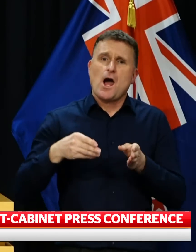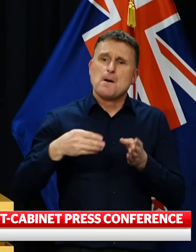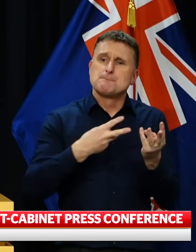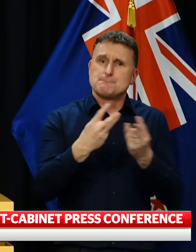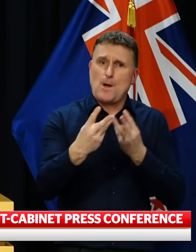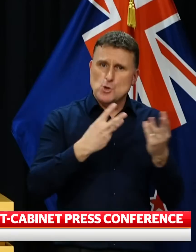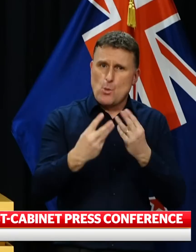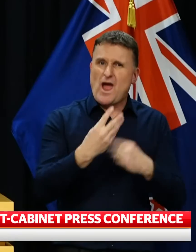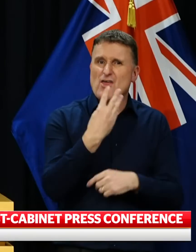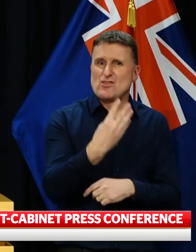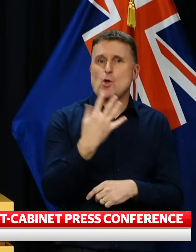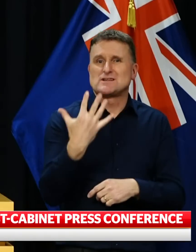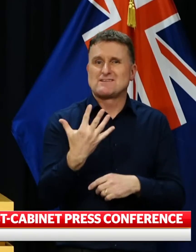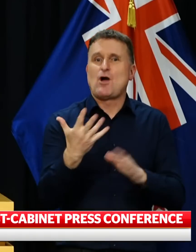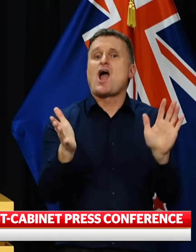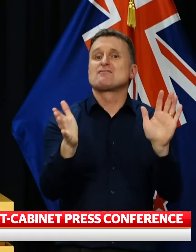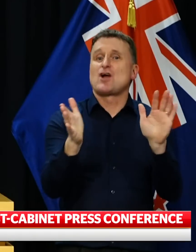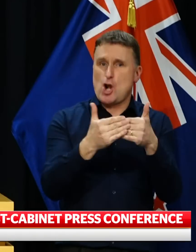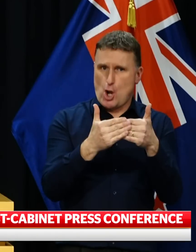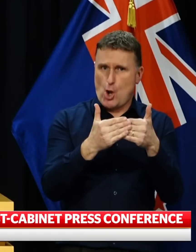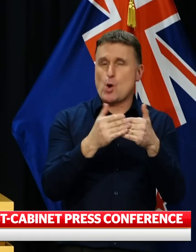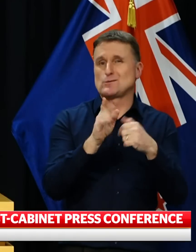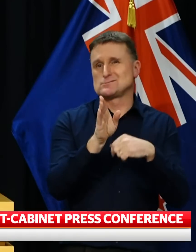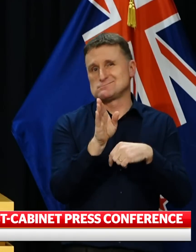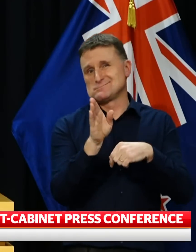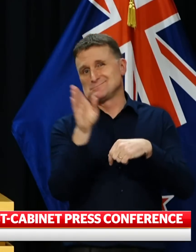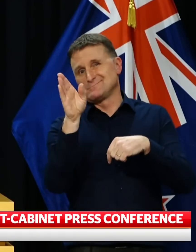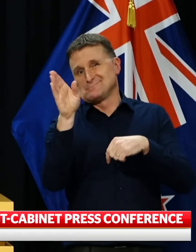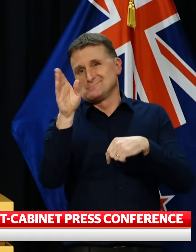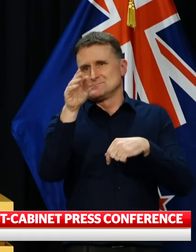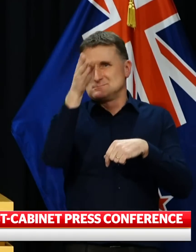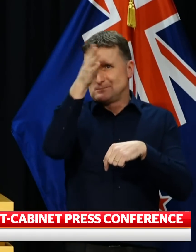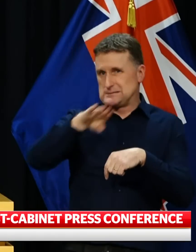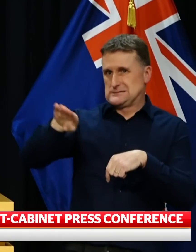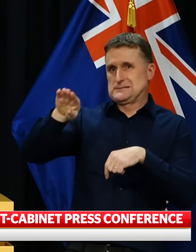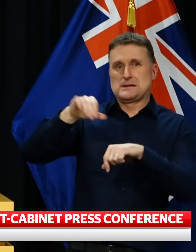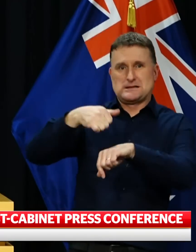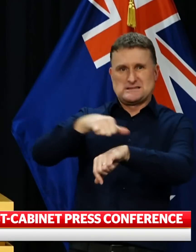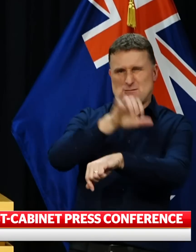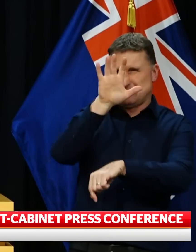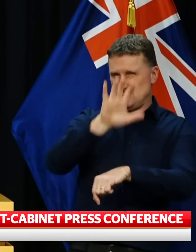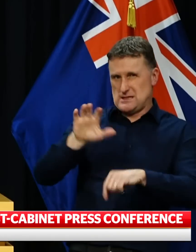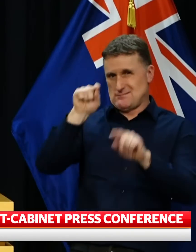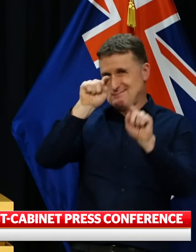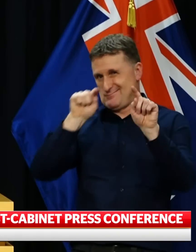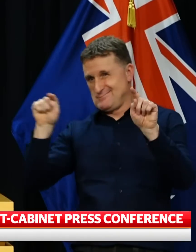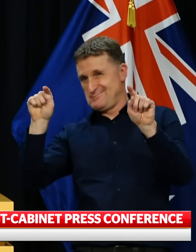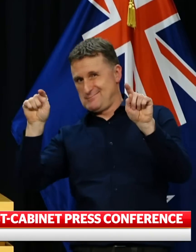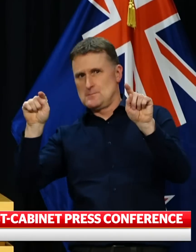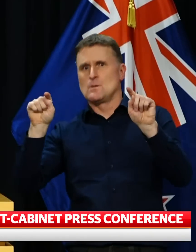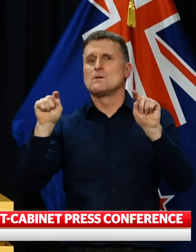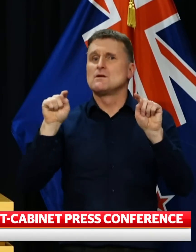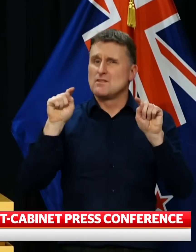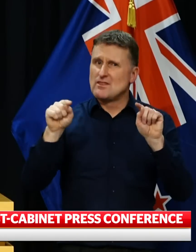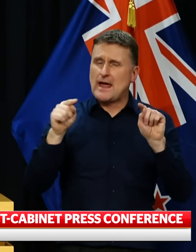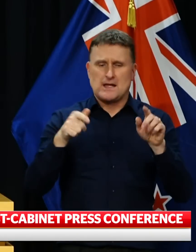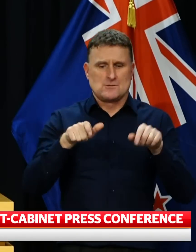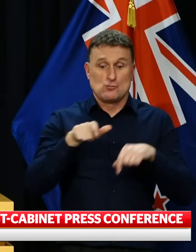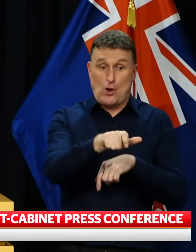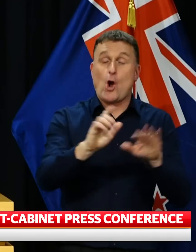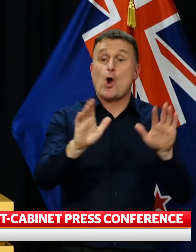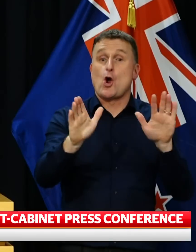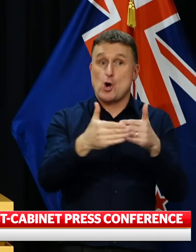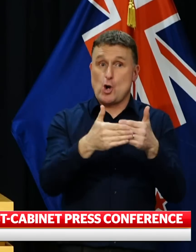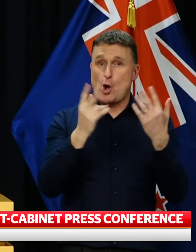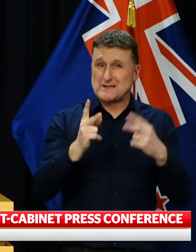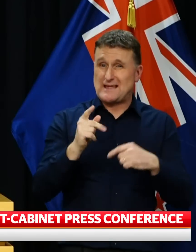on the weekend with the slashing. Are we a bit behind the eight ball, government, in fixing what is happening down in that area? It's